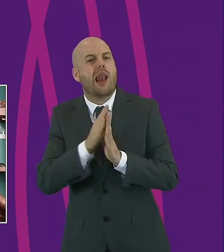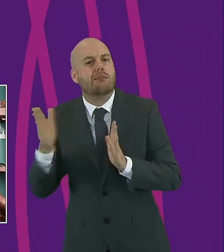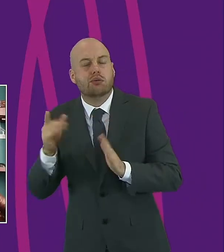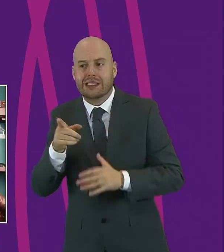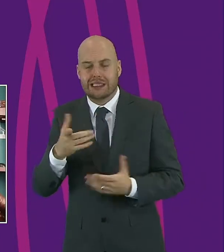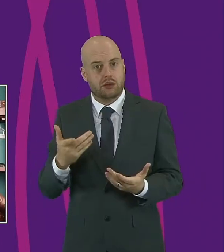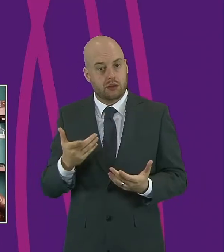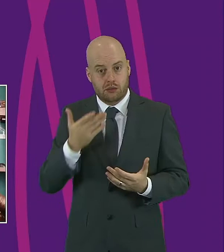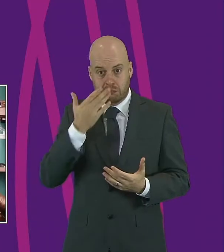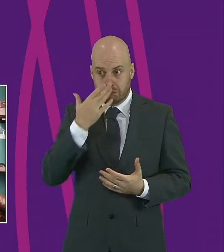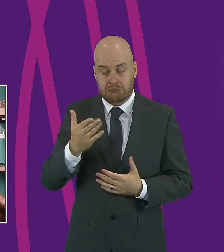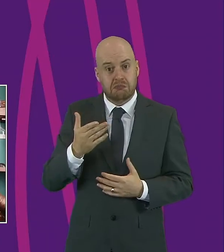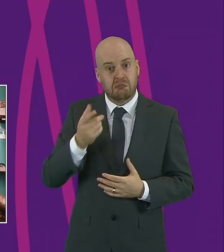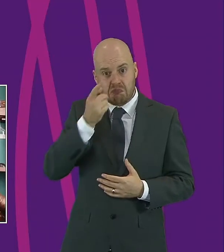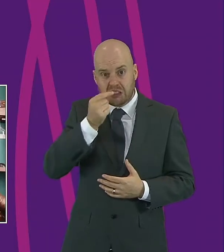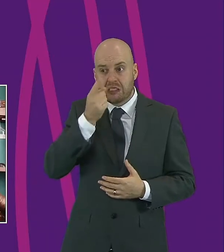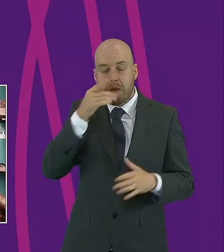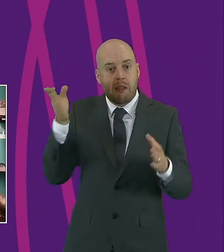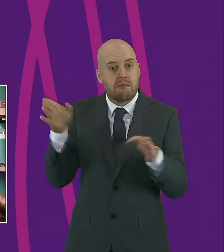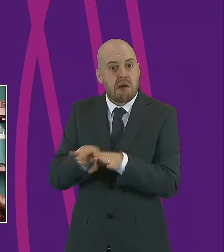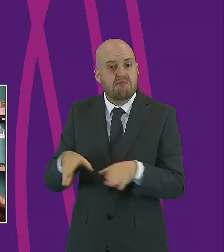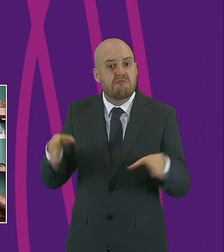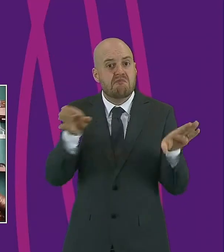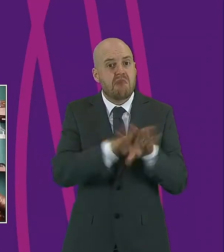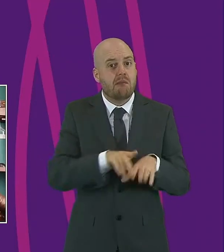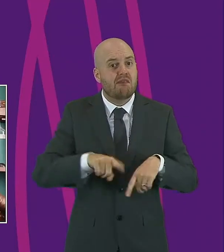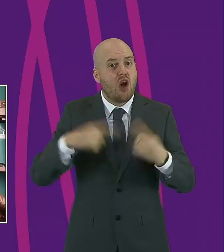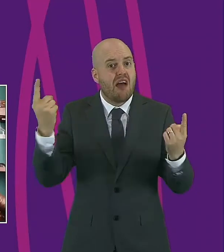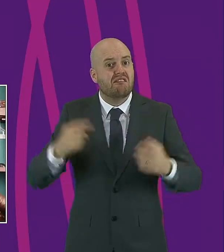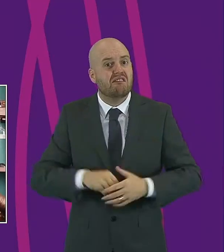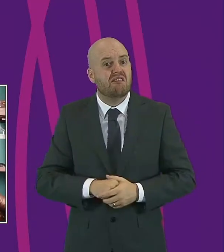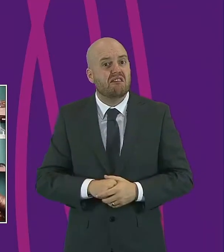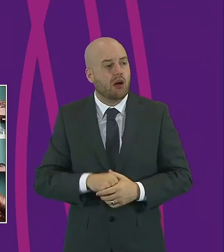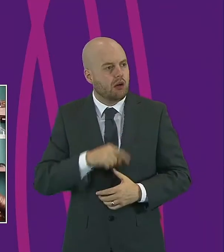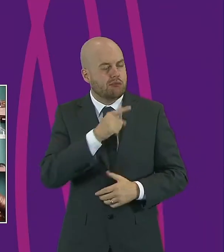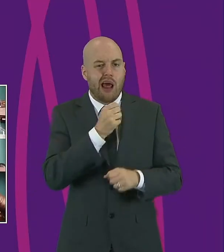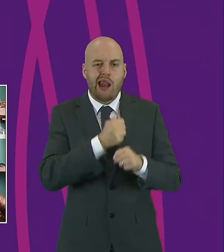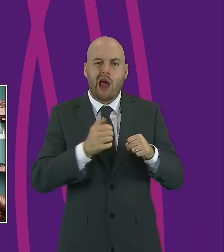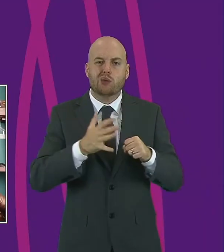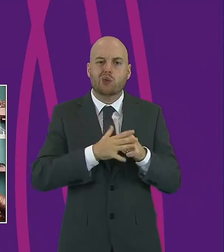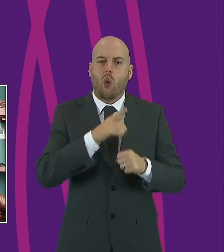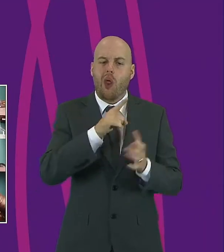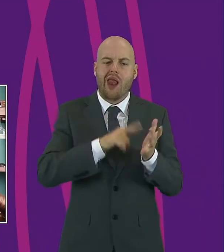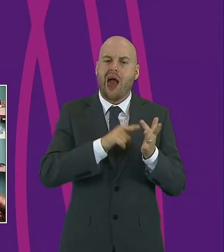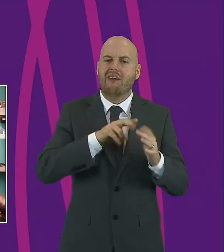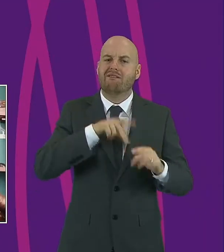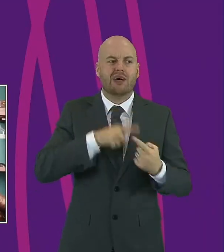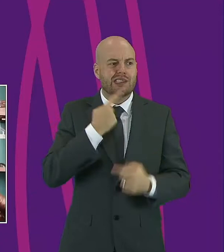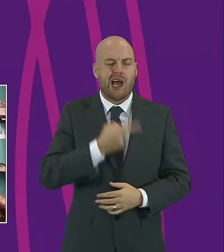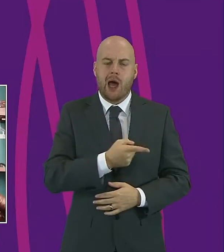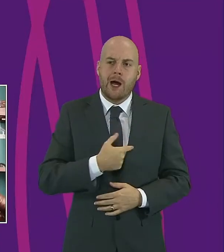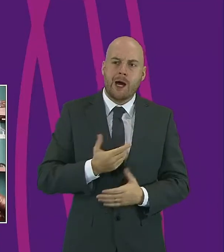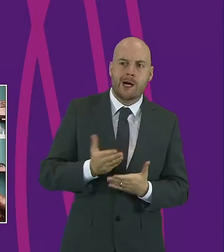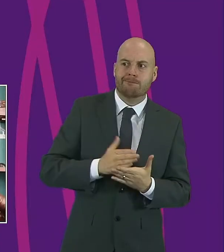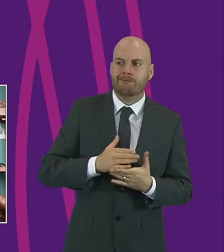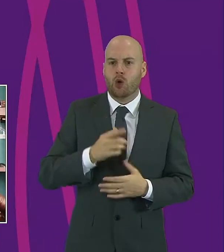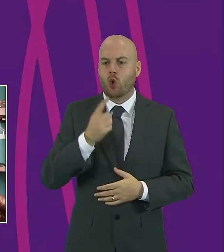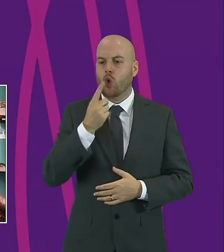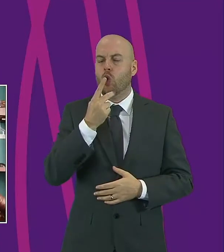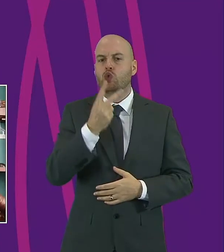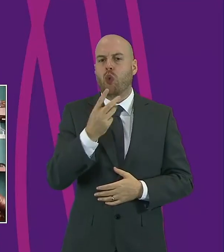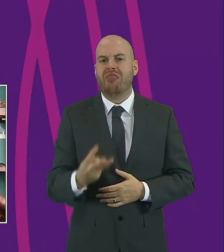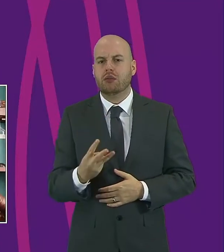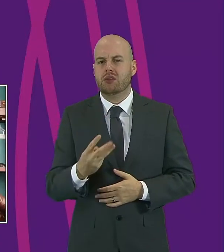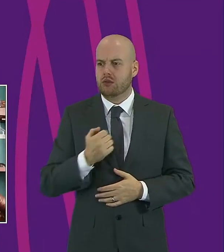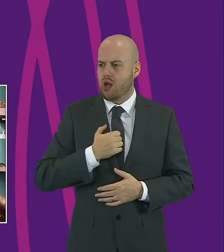no plans to reopen almost 2/3 their venues. These facilities are a lifeline. The First Minister may even have